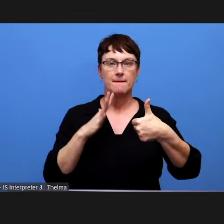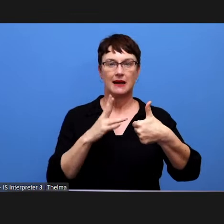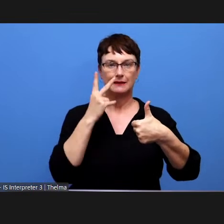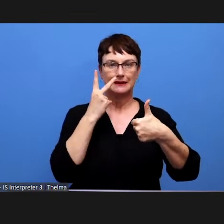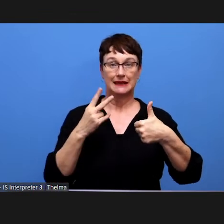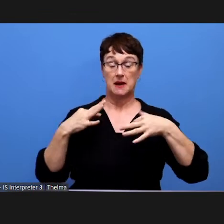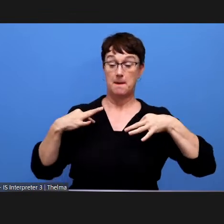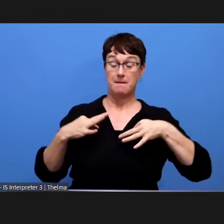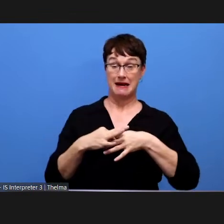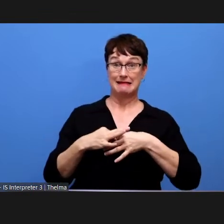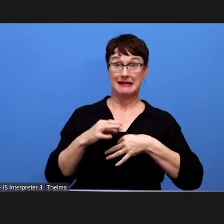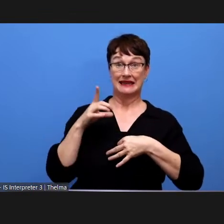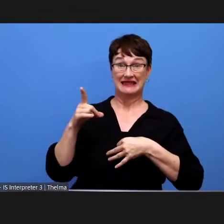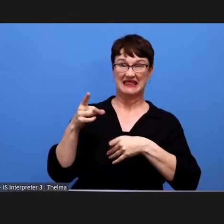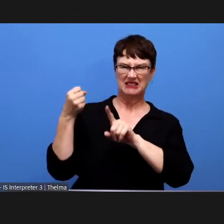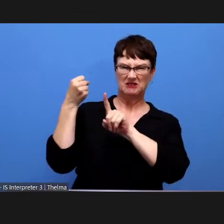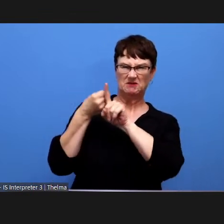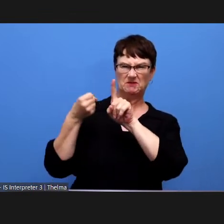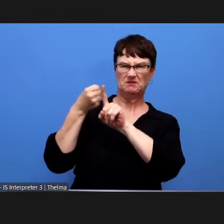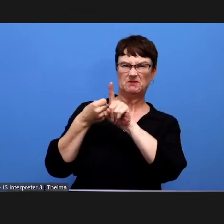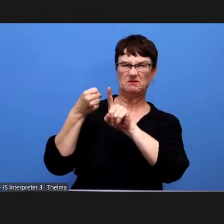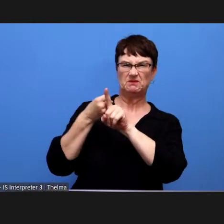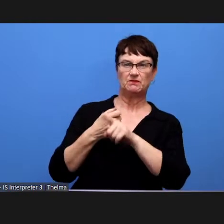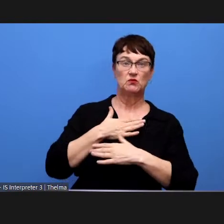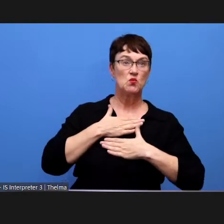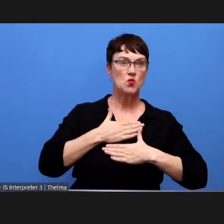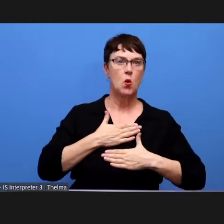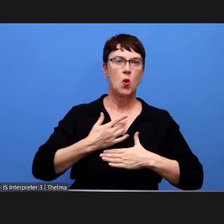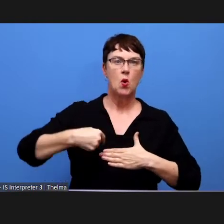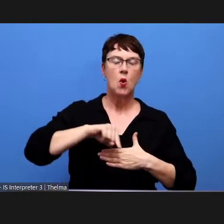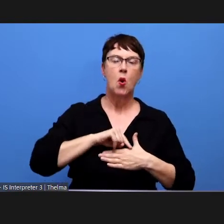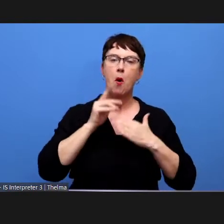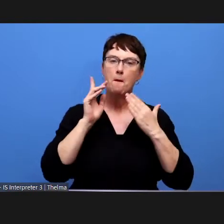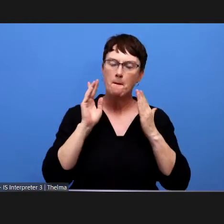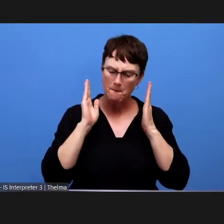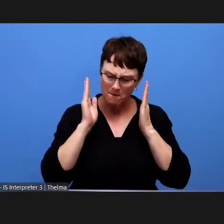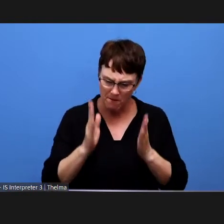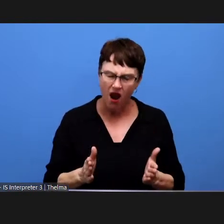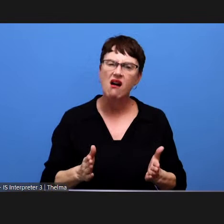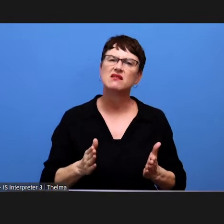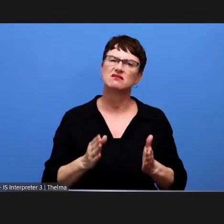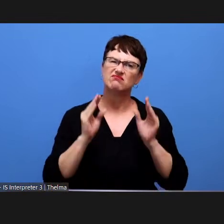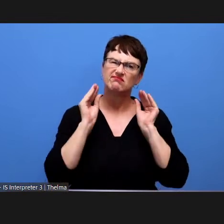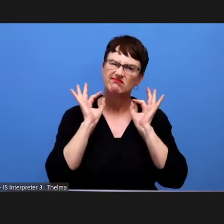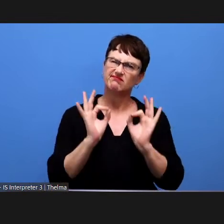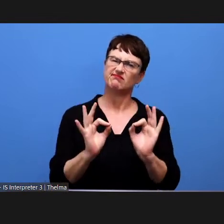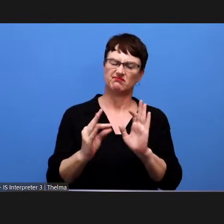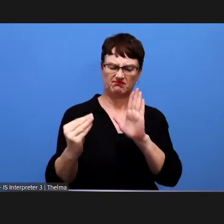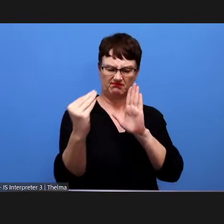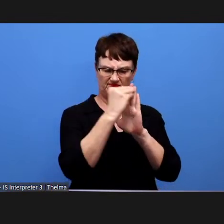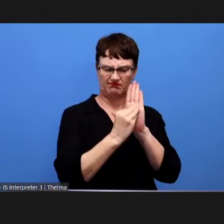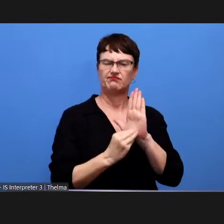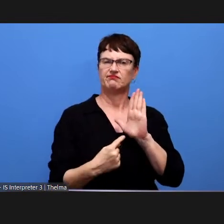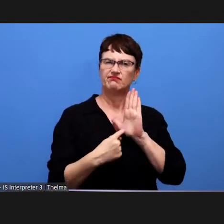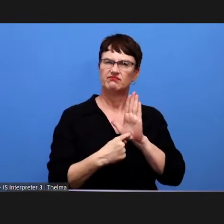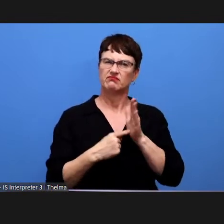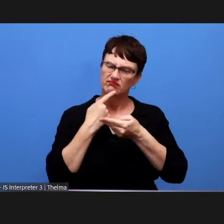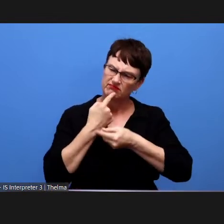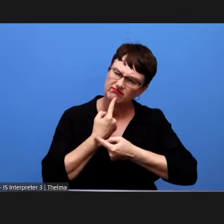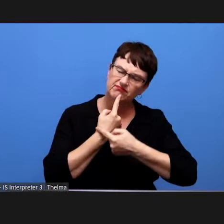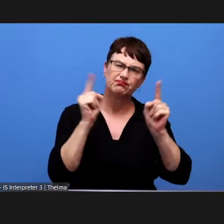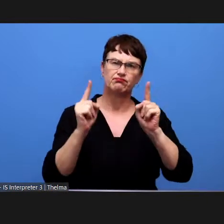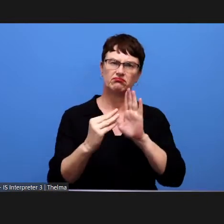making. The second one has to do with an increase in domestic allocation and an increase